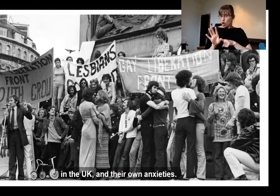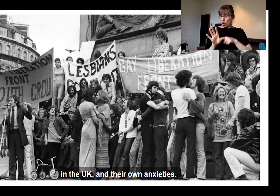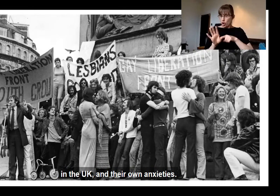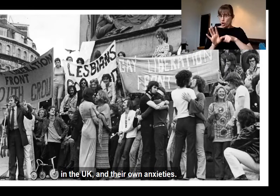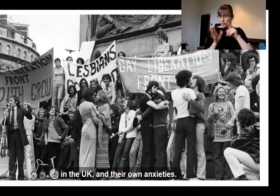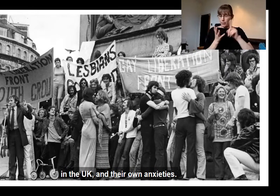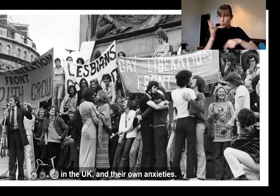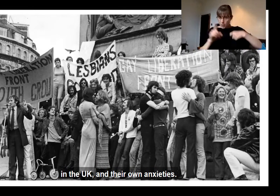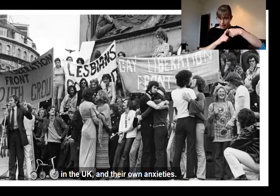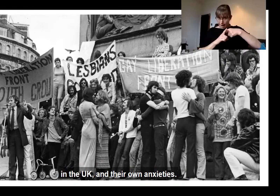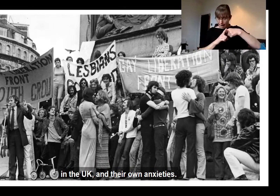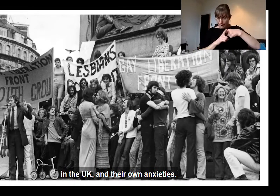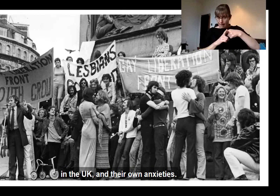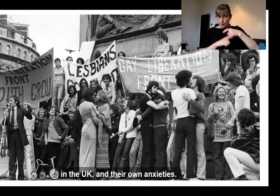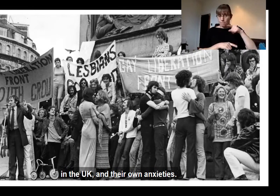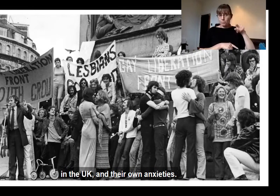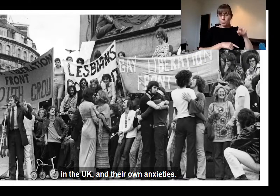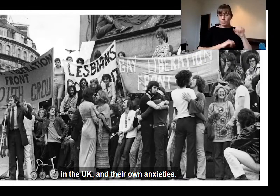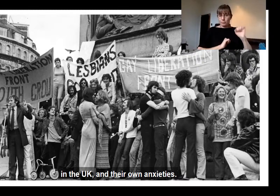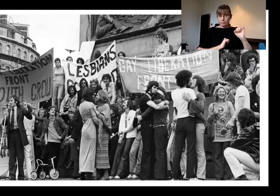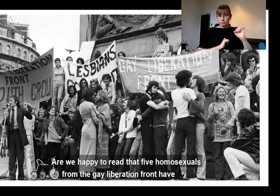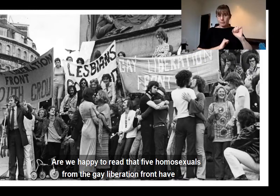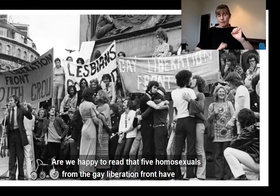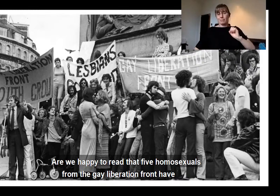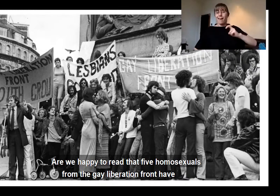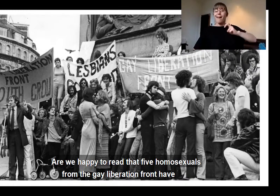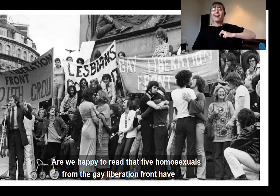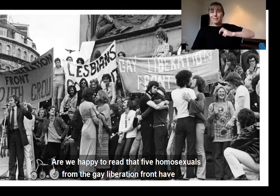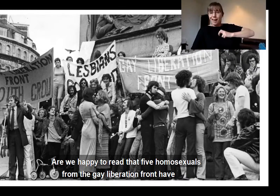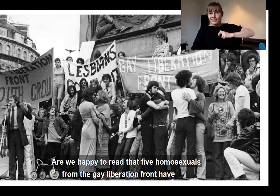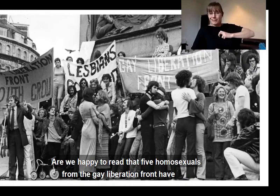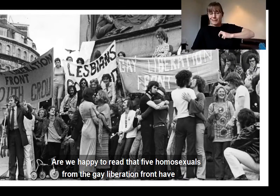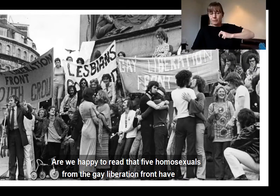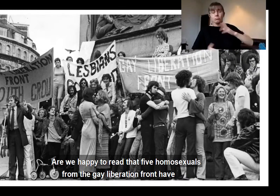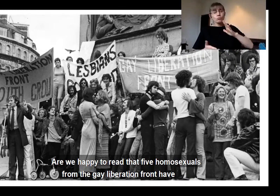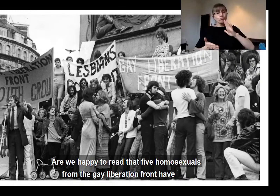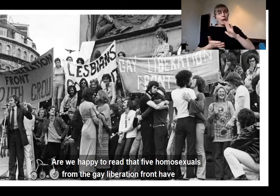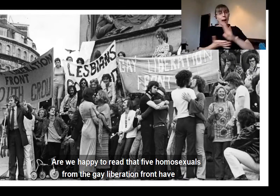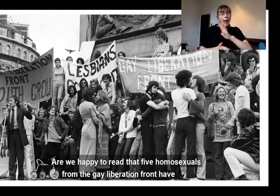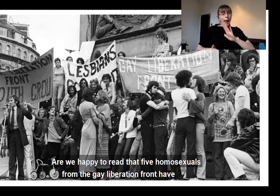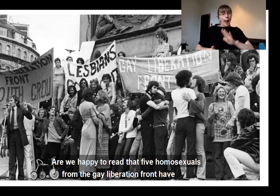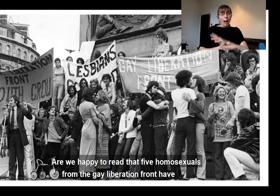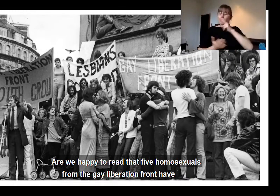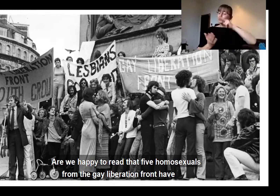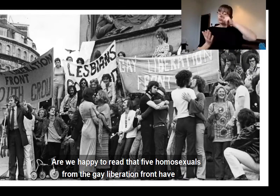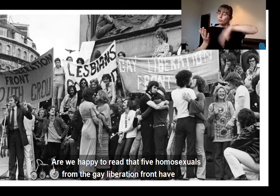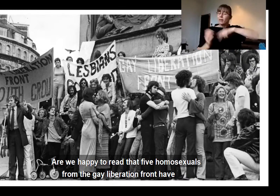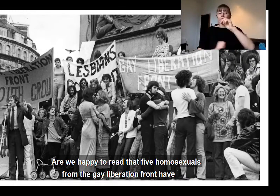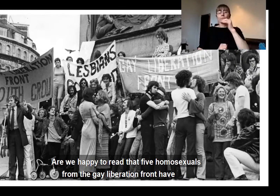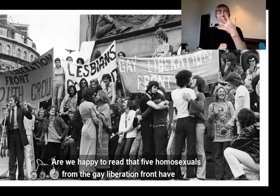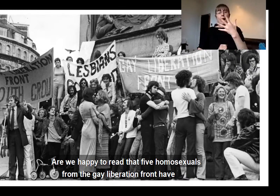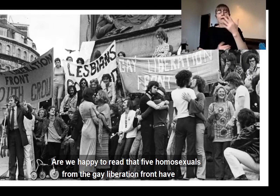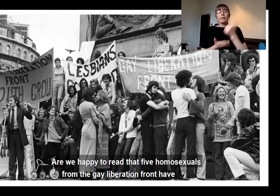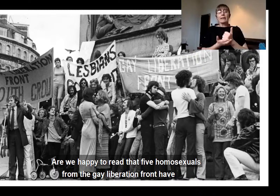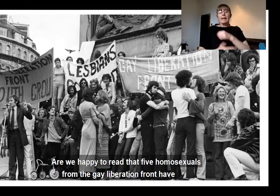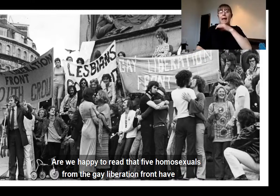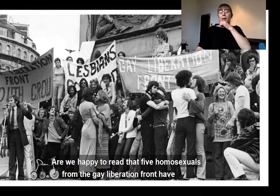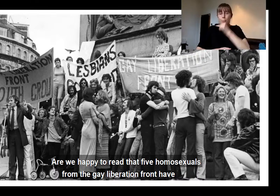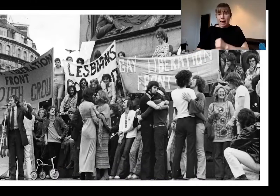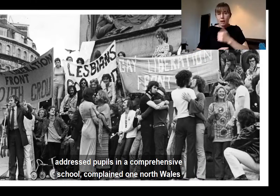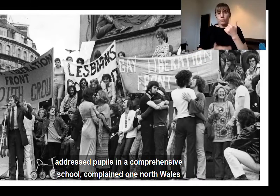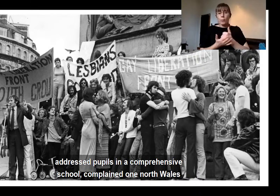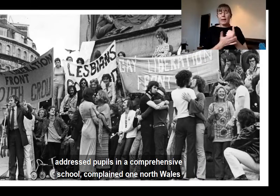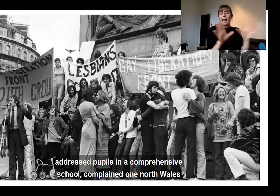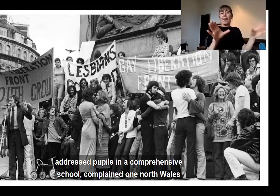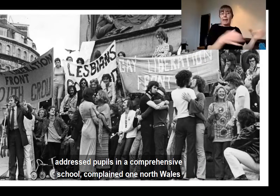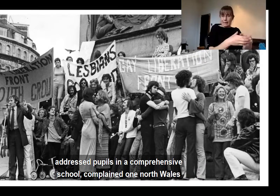UK, and their own anxieties. Are we happy to read that 5 homosexuals from the Gay Liberation